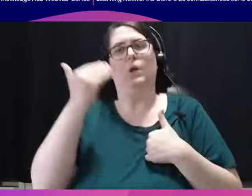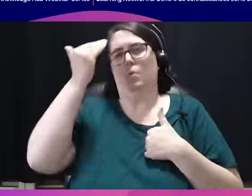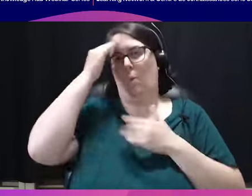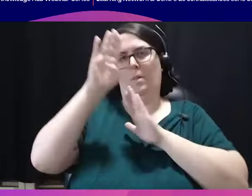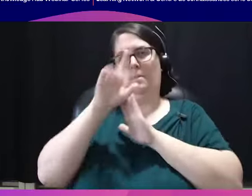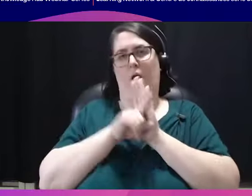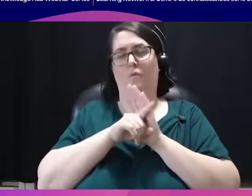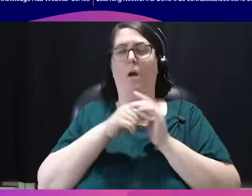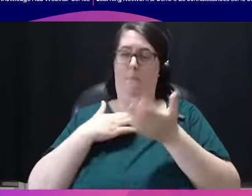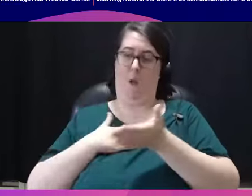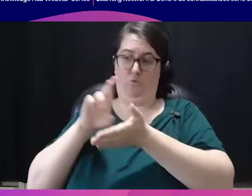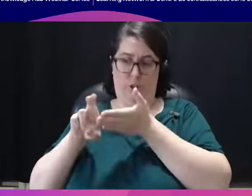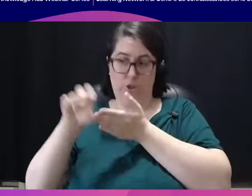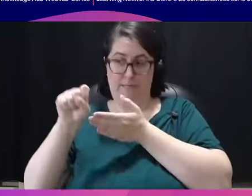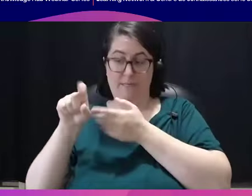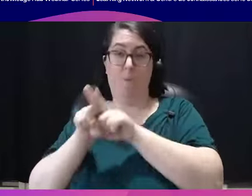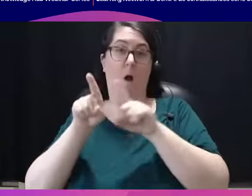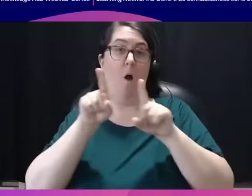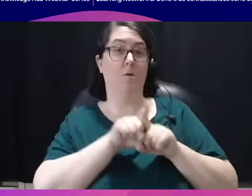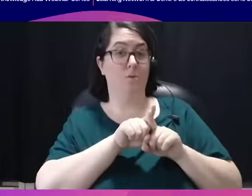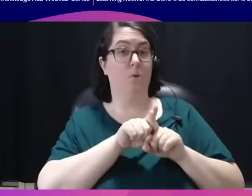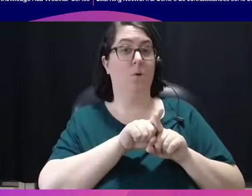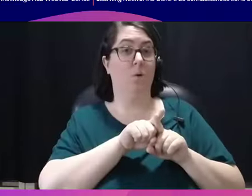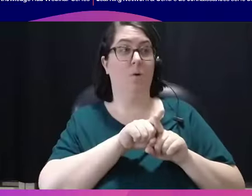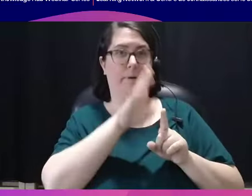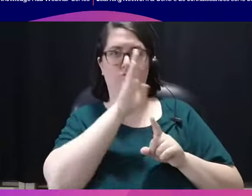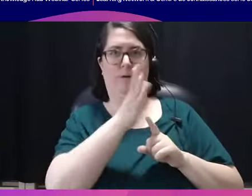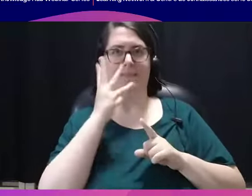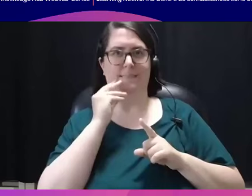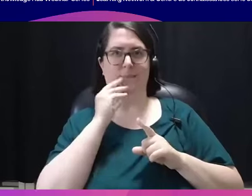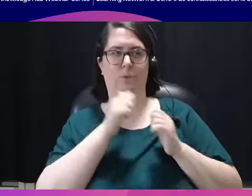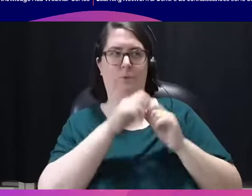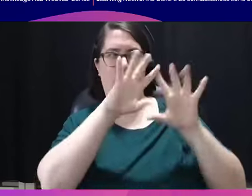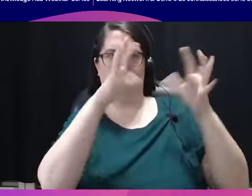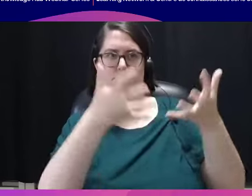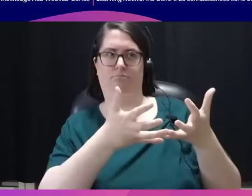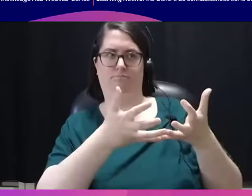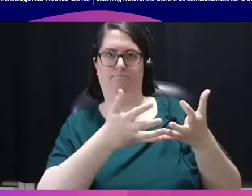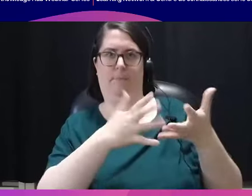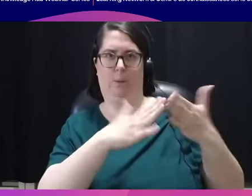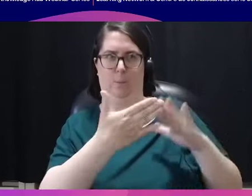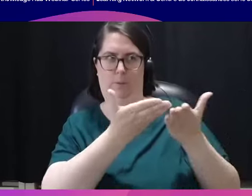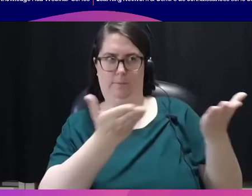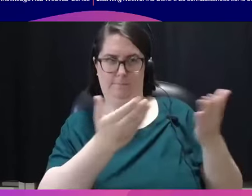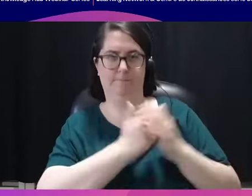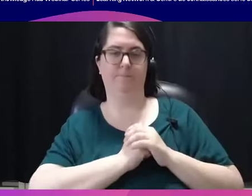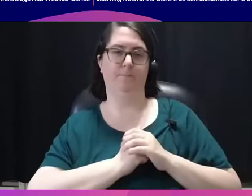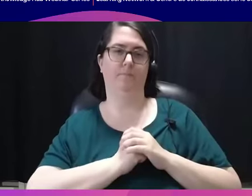the research that I do, but also my direct experience in this realm as well.